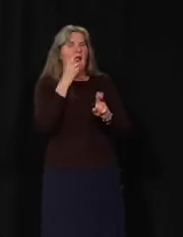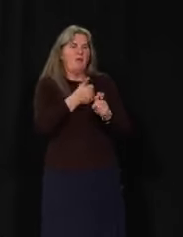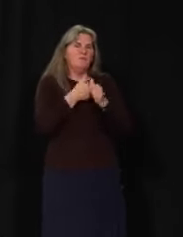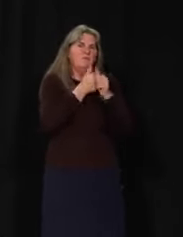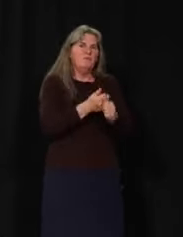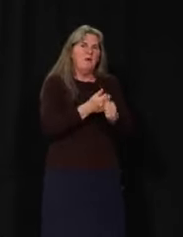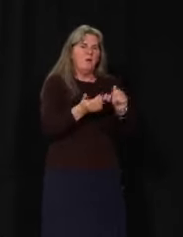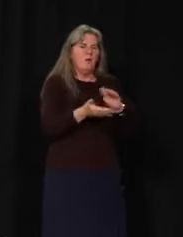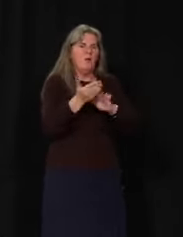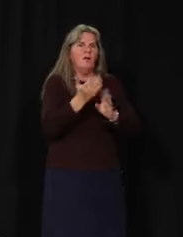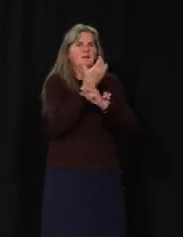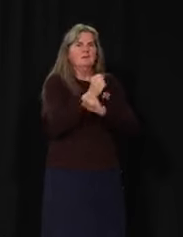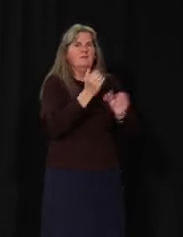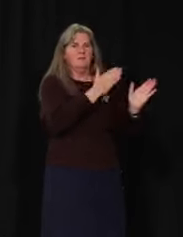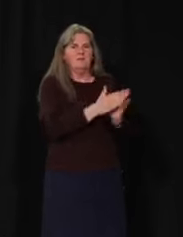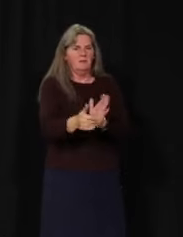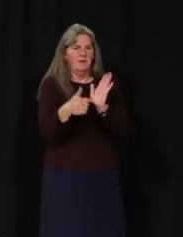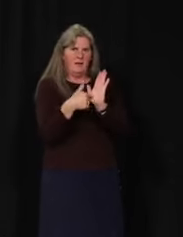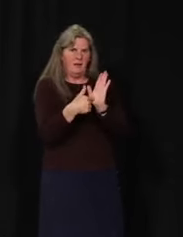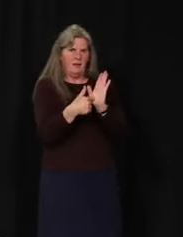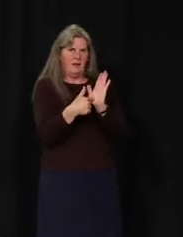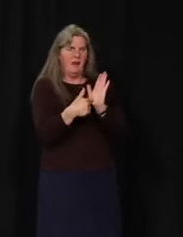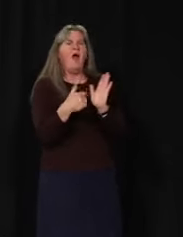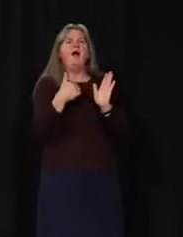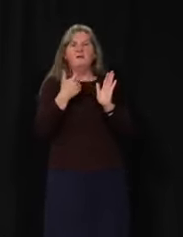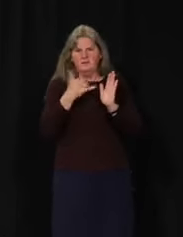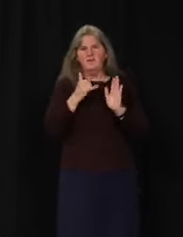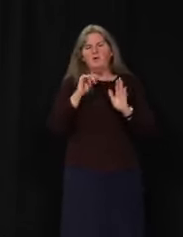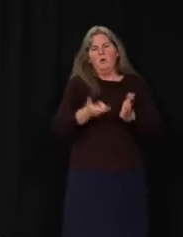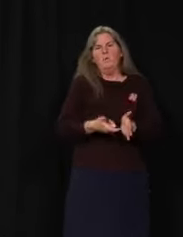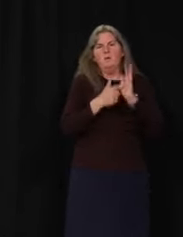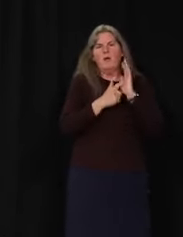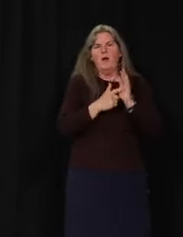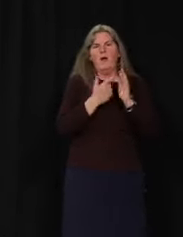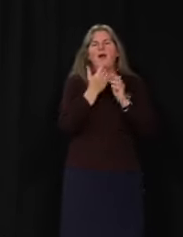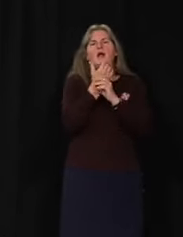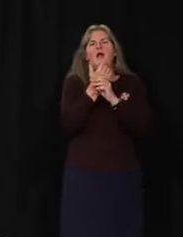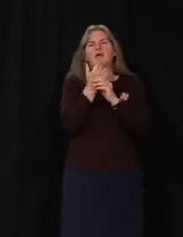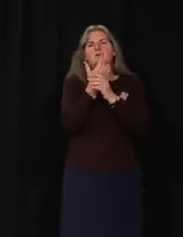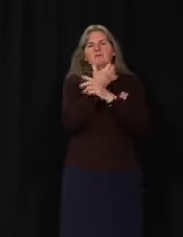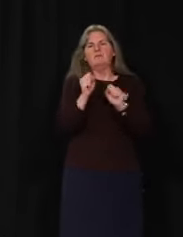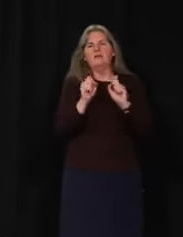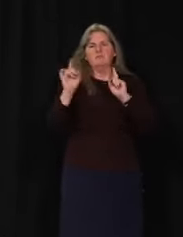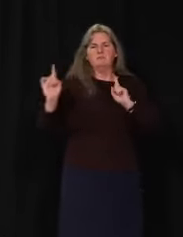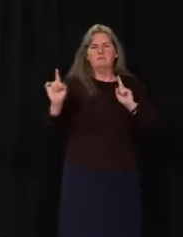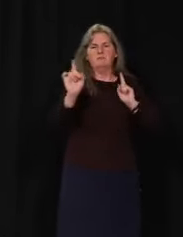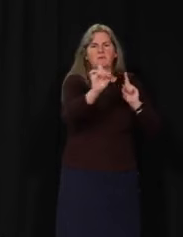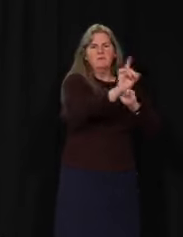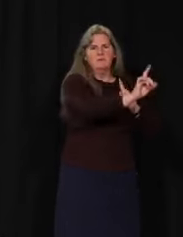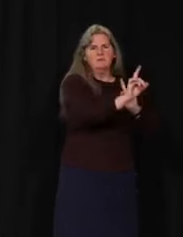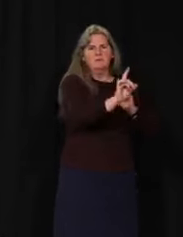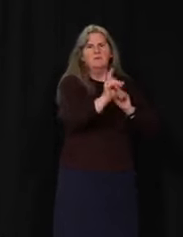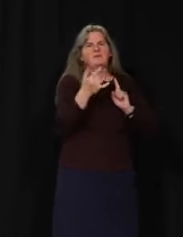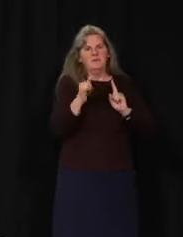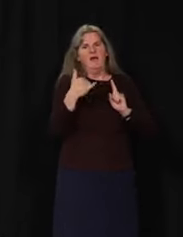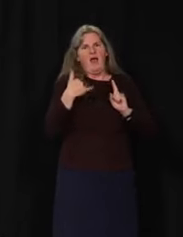And in those operational plans, you have to maintain social distancing. So if you have the ability to maintain social